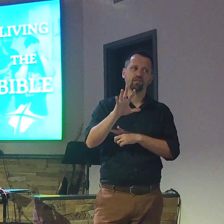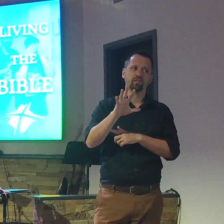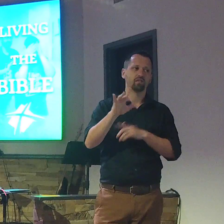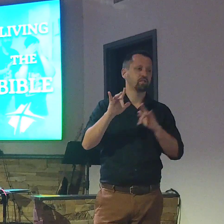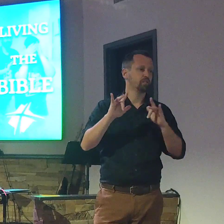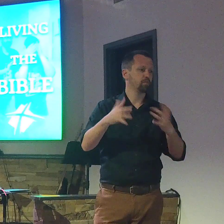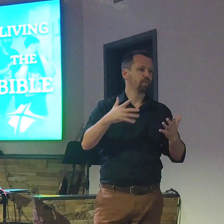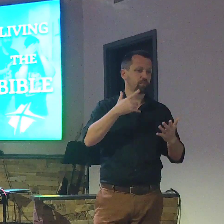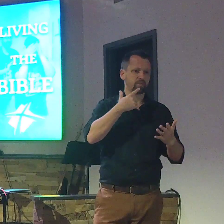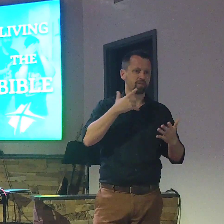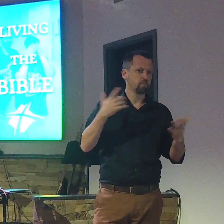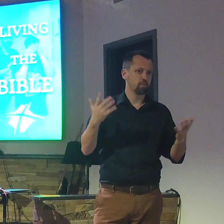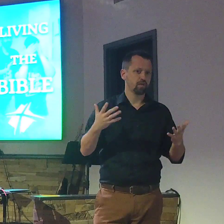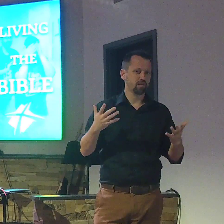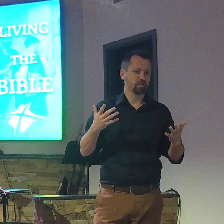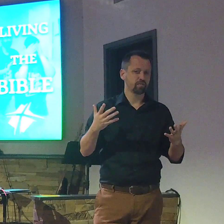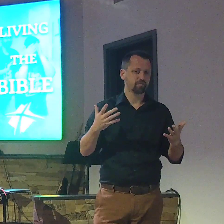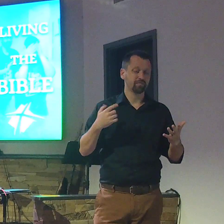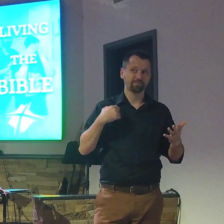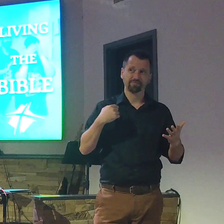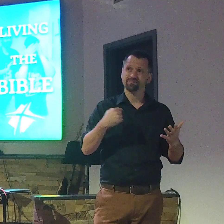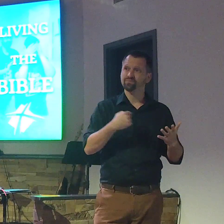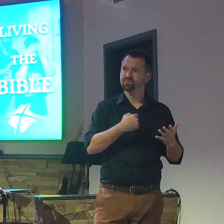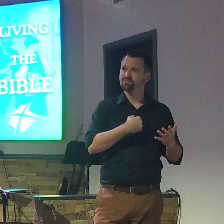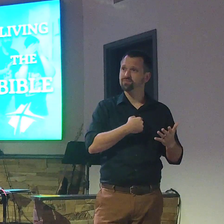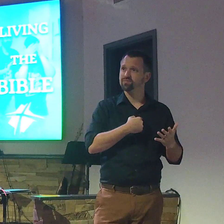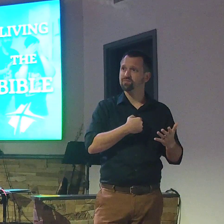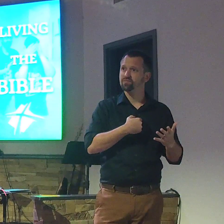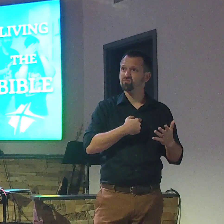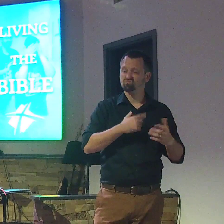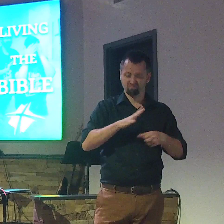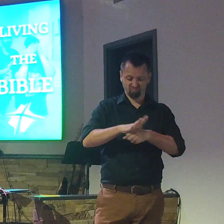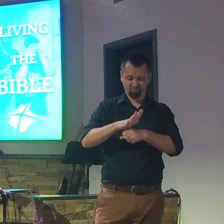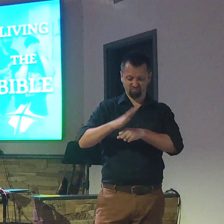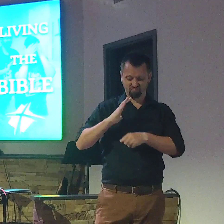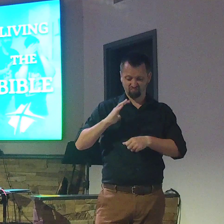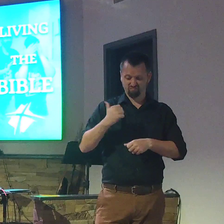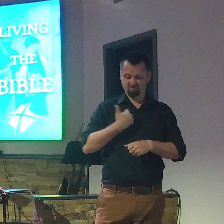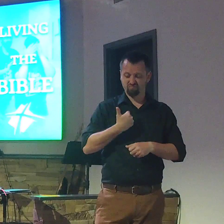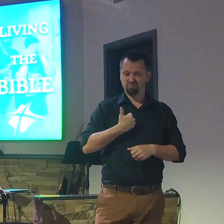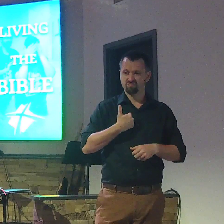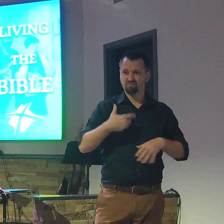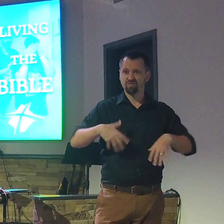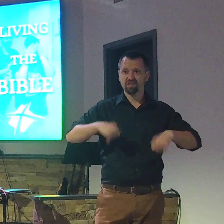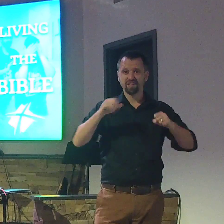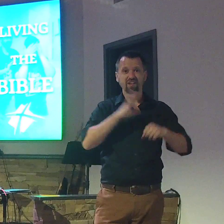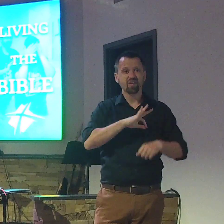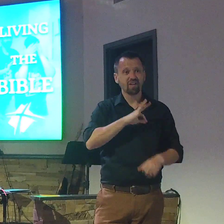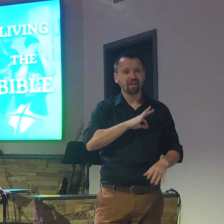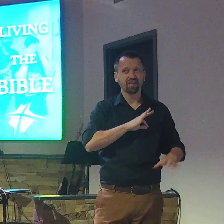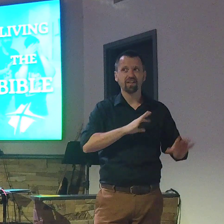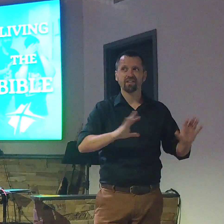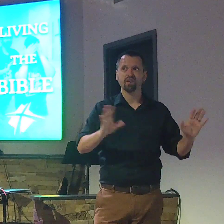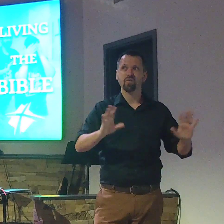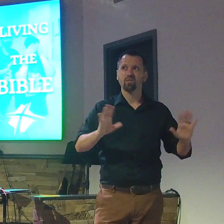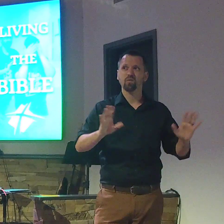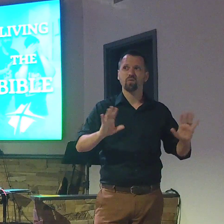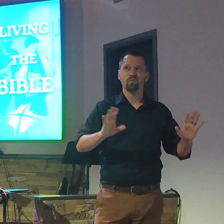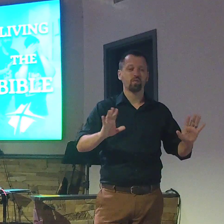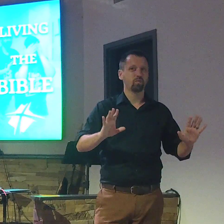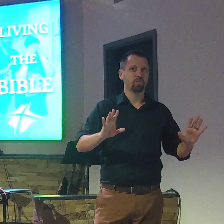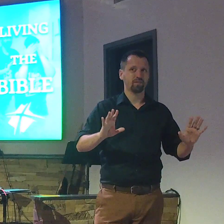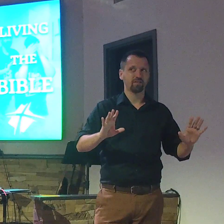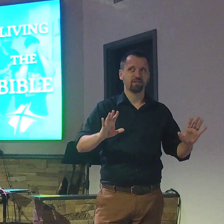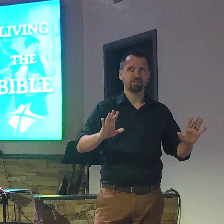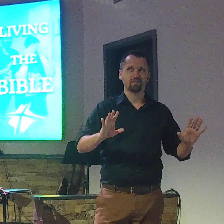says this, not that we are sufficient in ourselves to take credit for anything